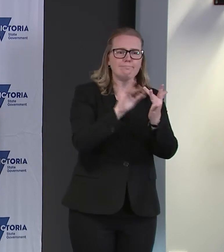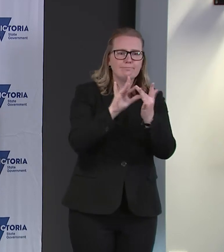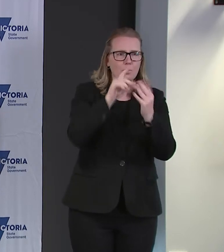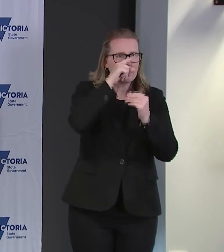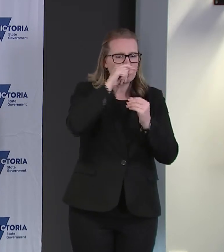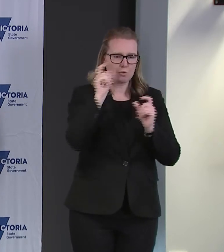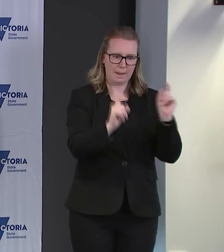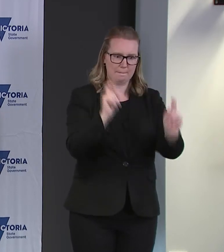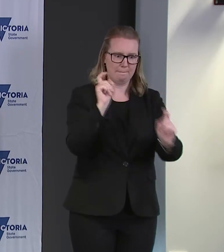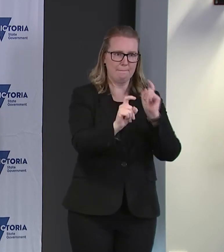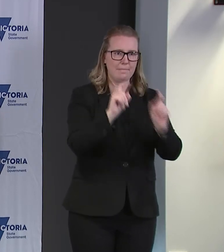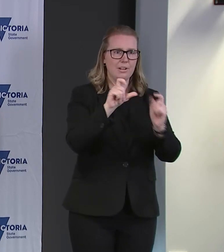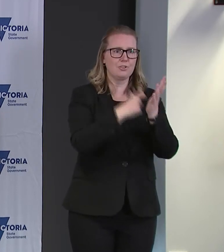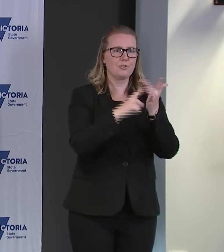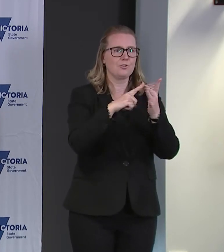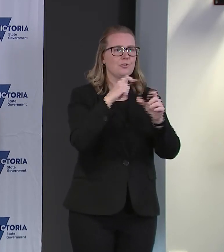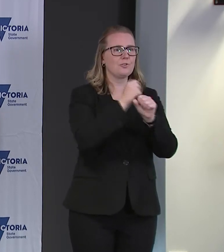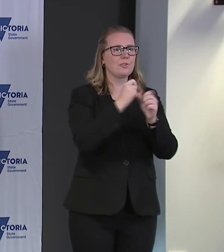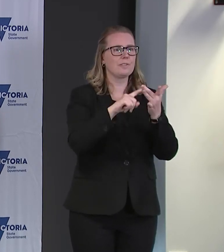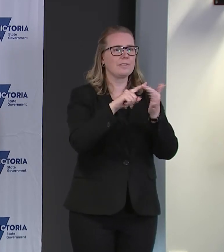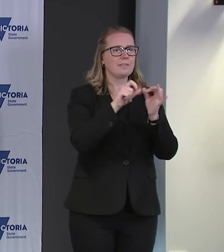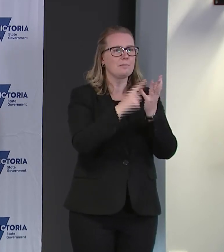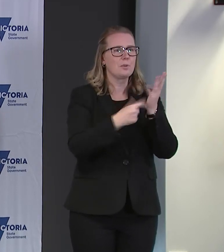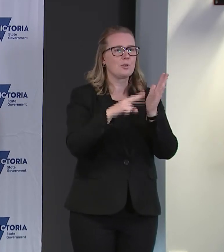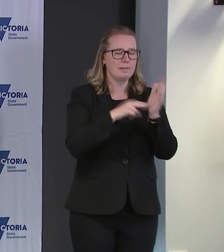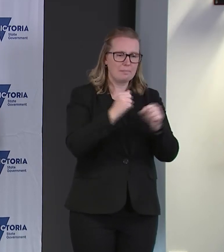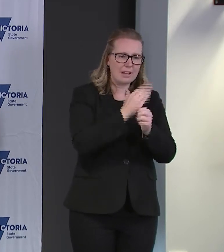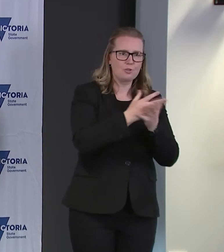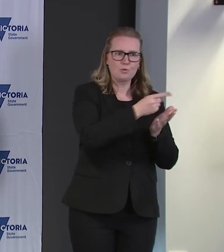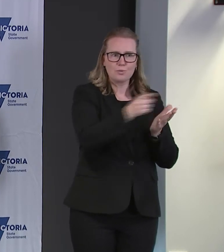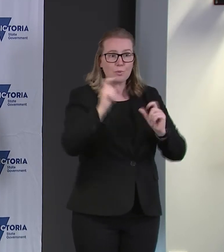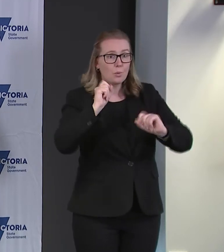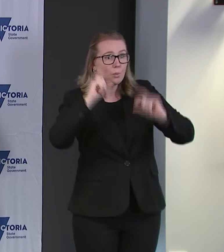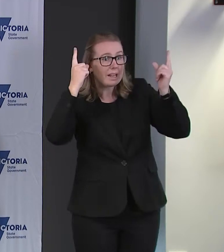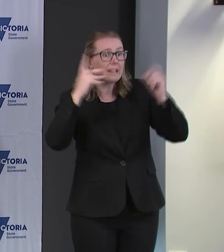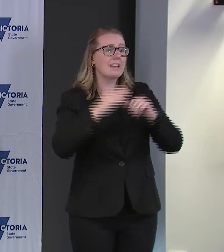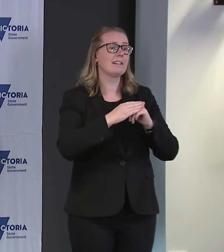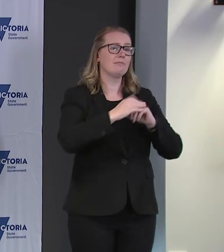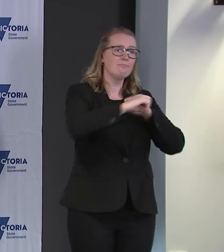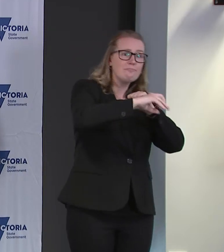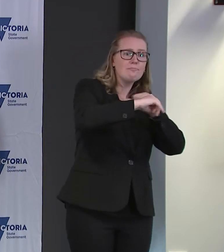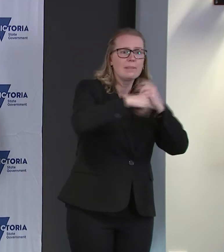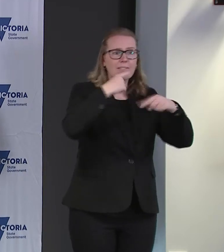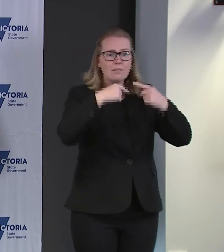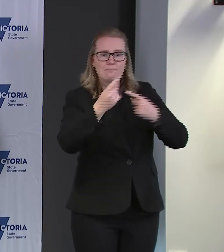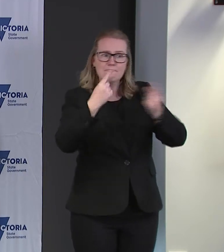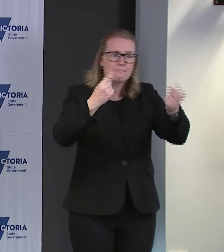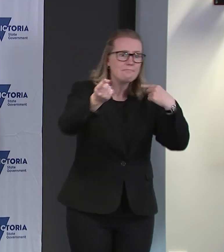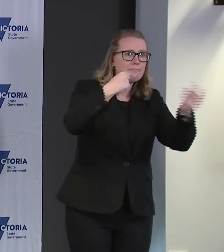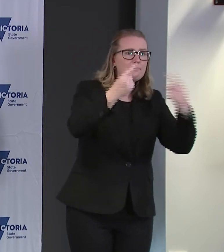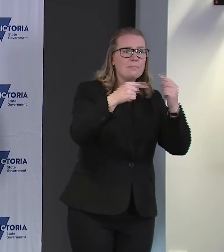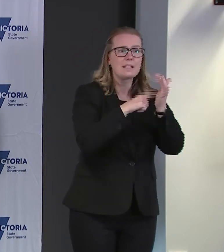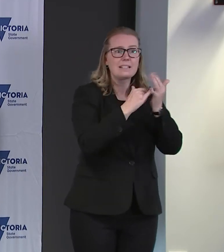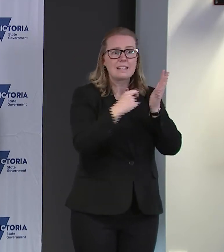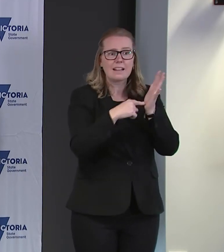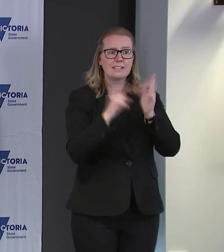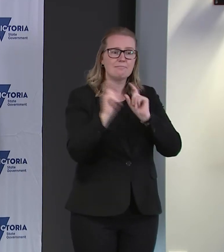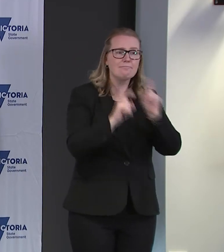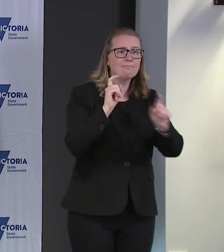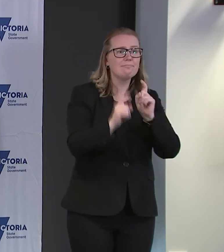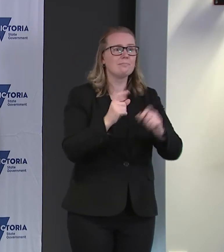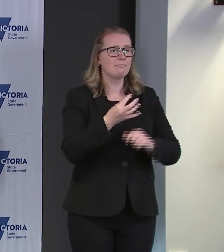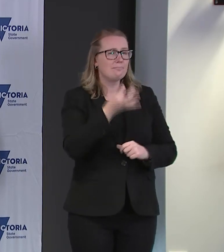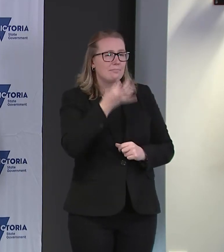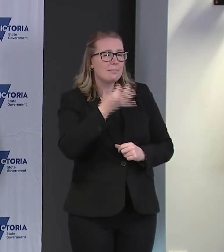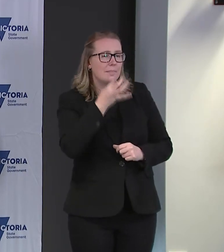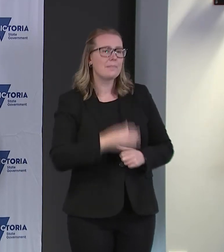site, and to make the most of provision of information through that site and get testing stepping up there as well. Do you know